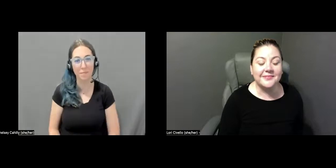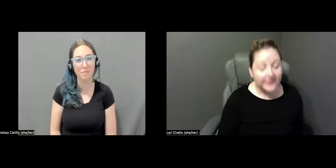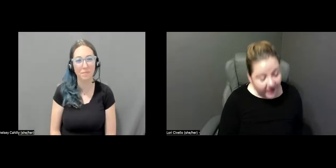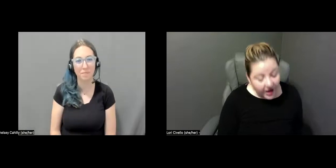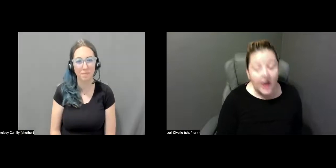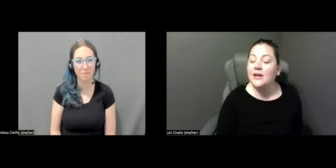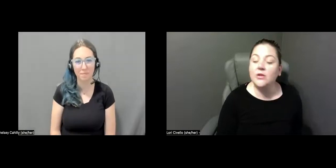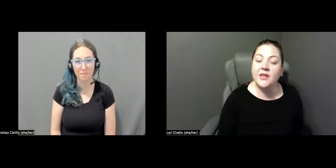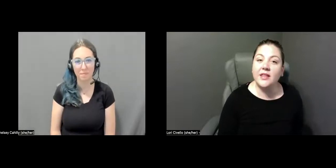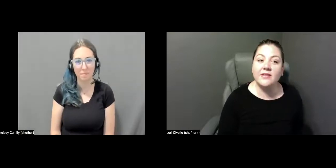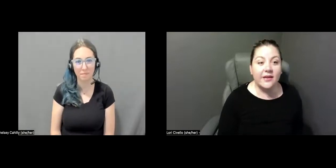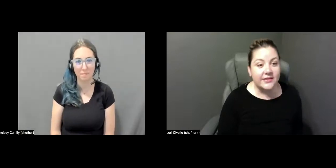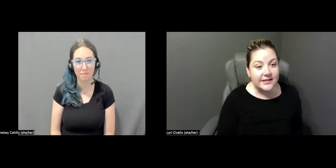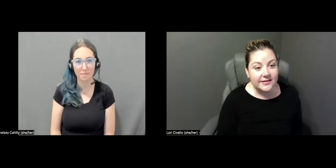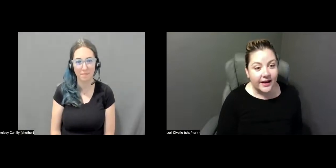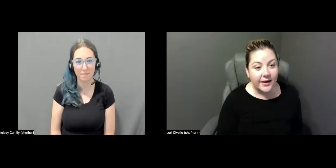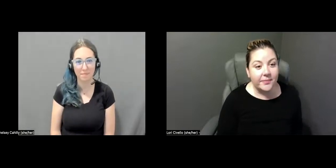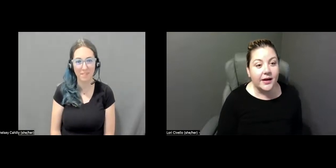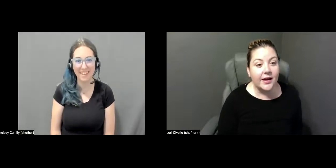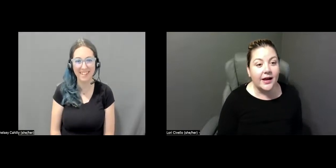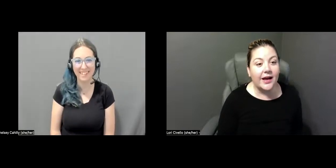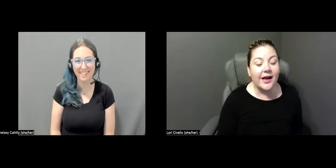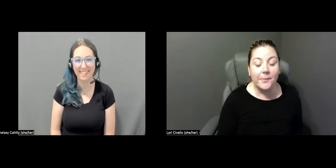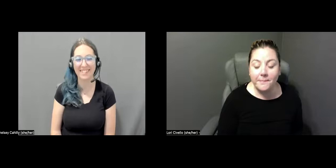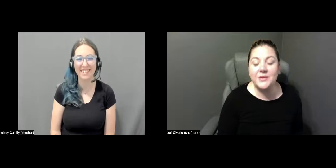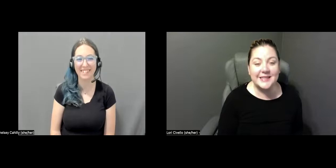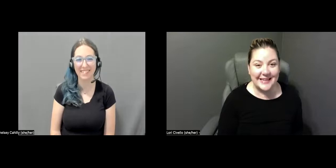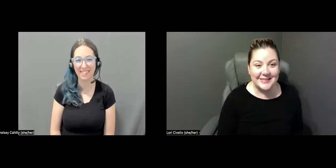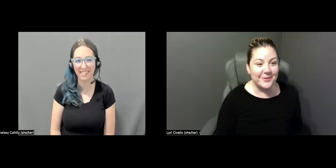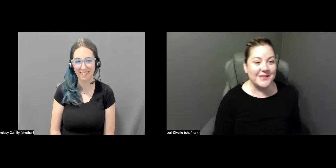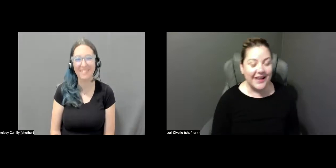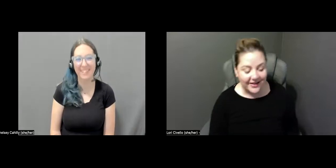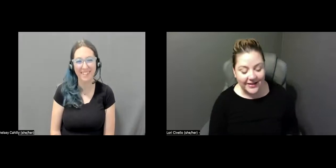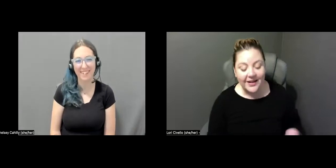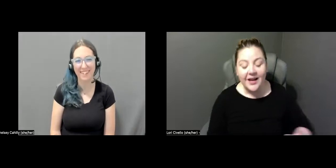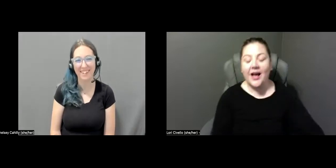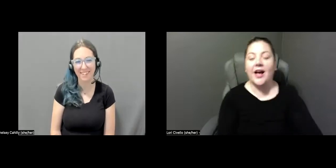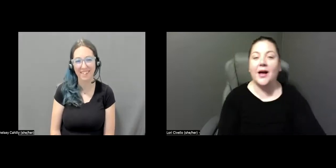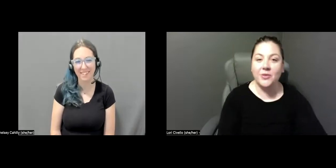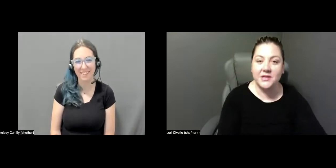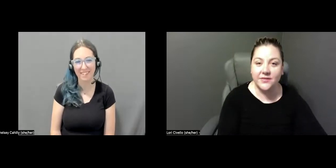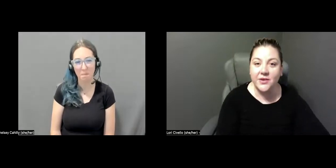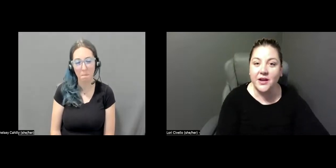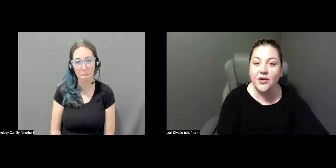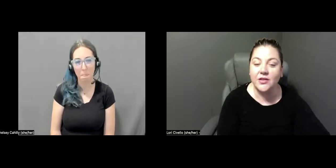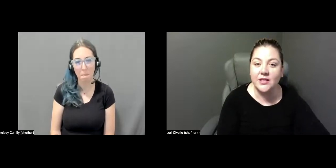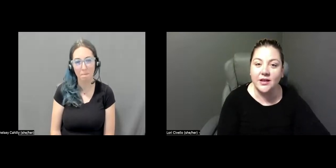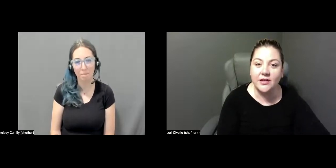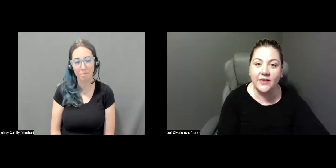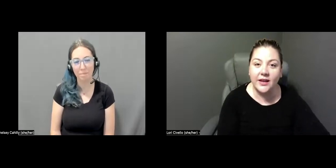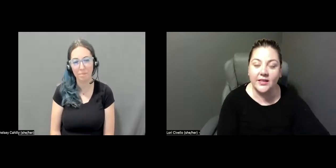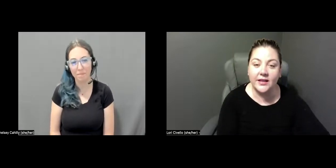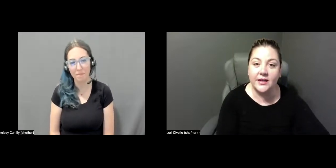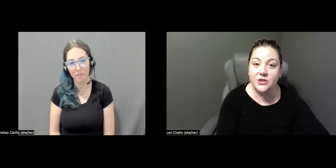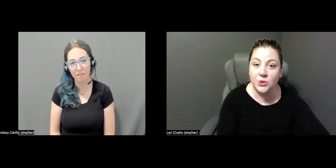you? I don't know if I love it every single day, but mostly yes. Mostly I love it. I'm Lori Savello. I currently